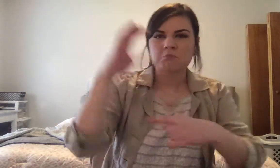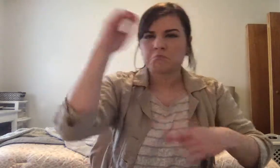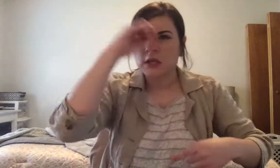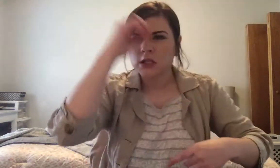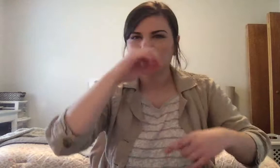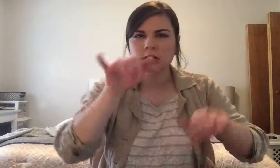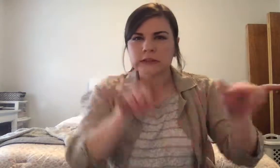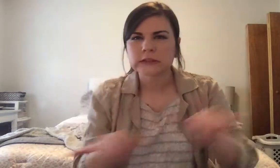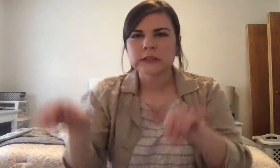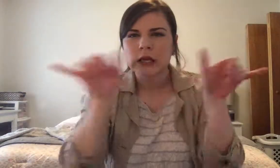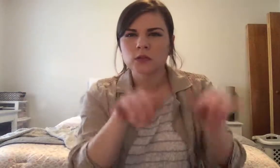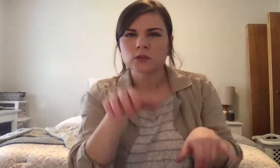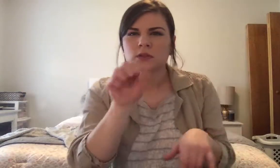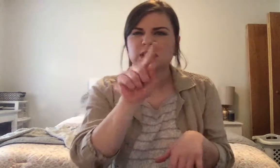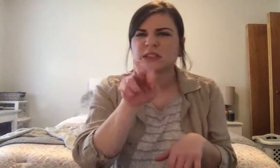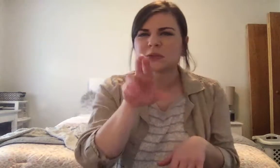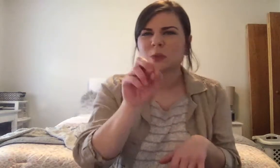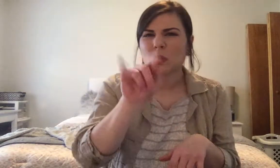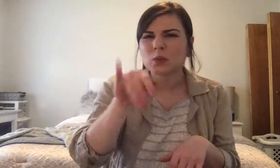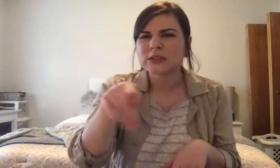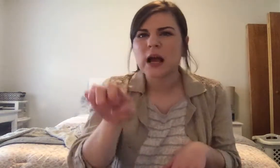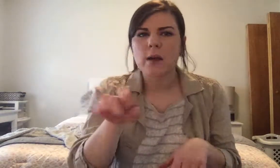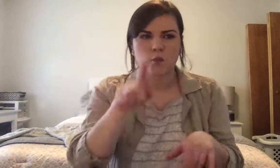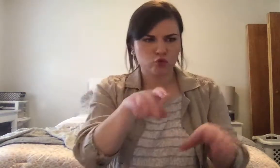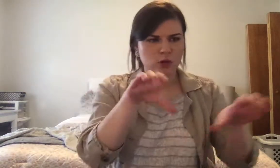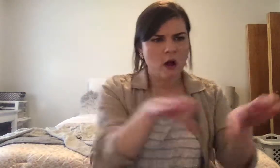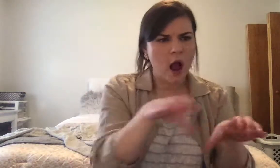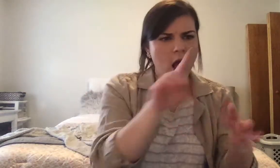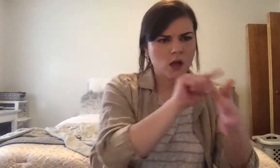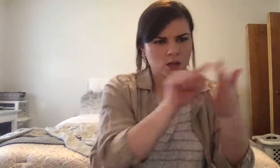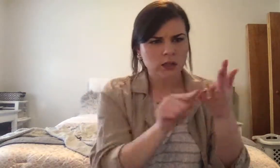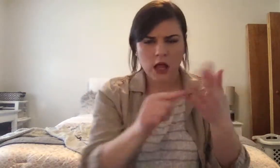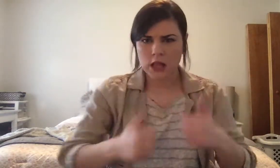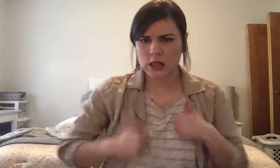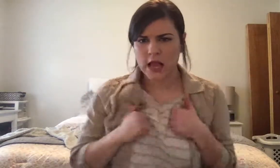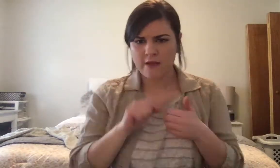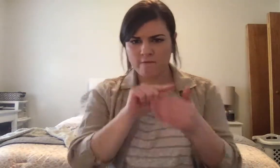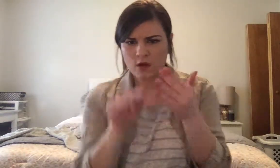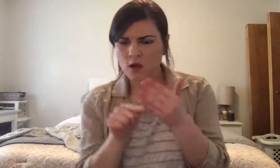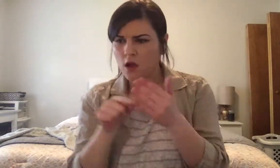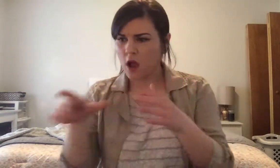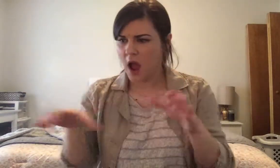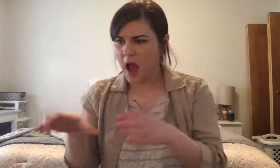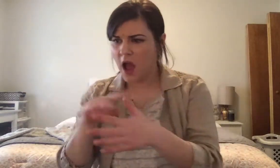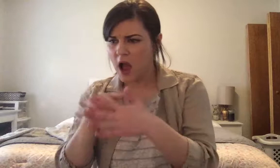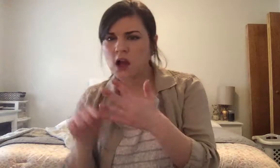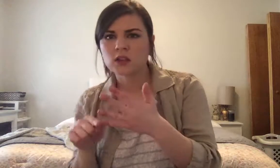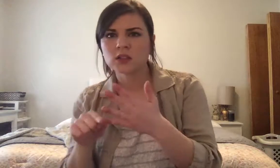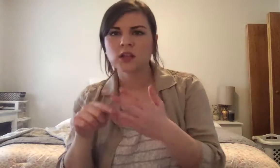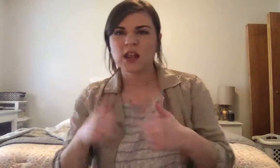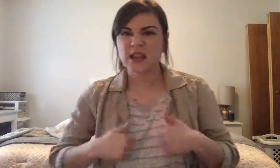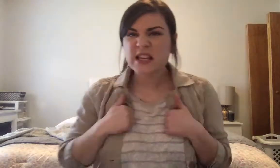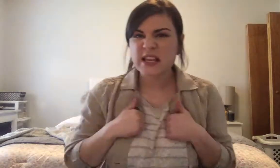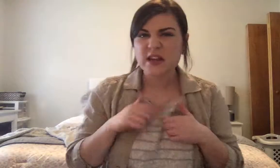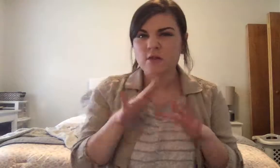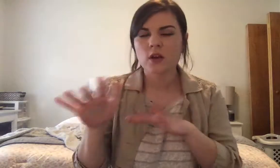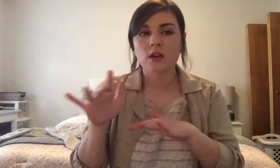that we should act a certain way or be a certain way or live a certain way, and if people were just more generally open-minded,